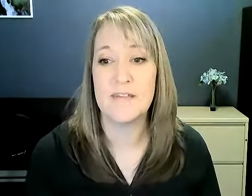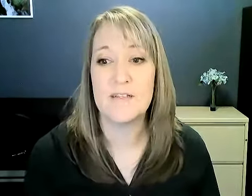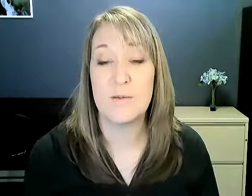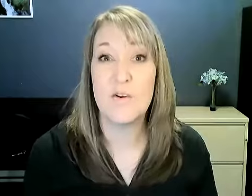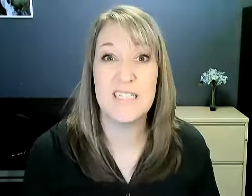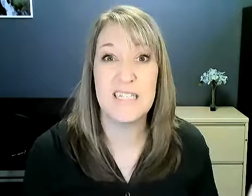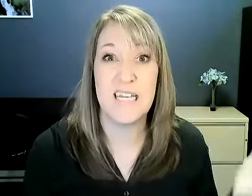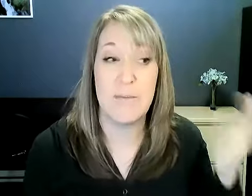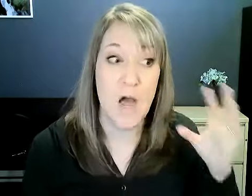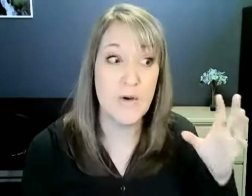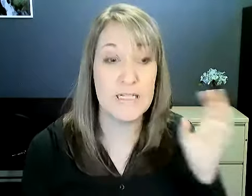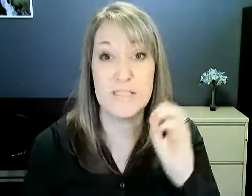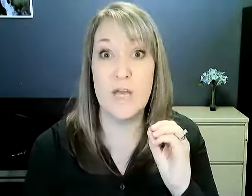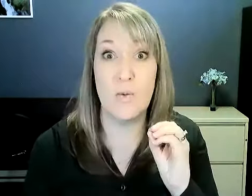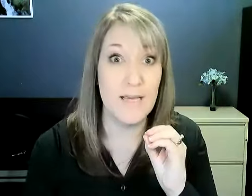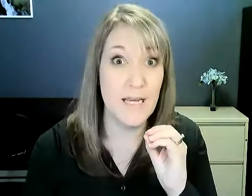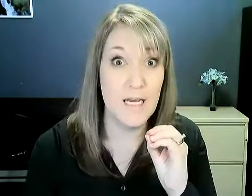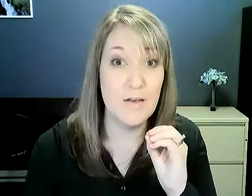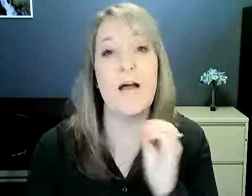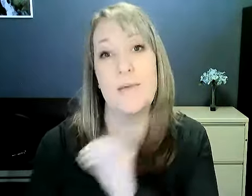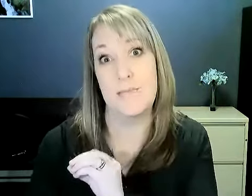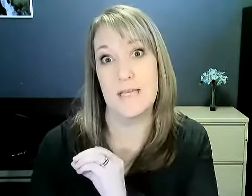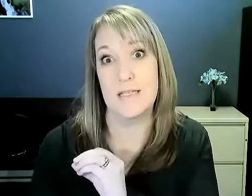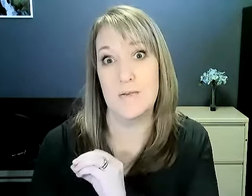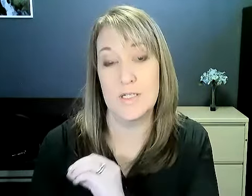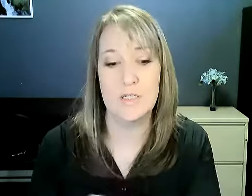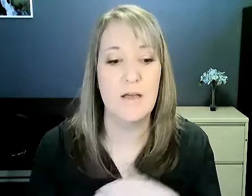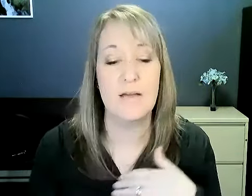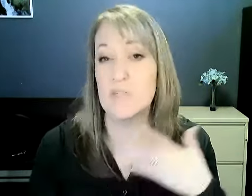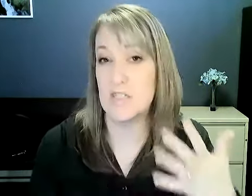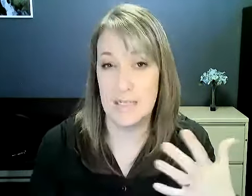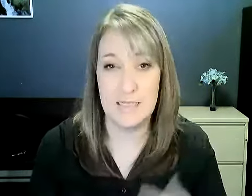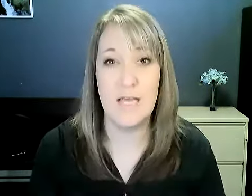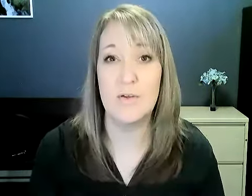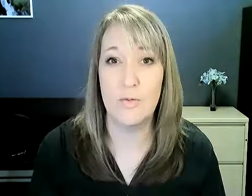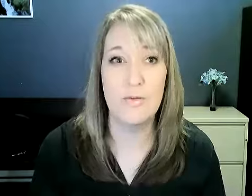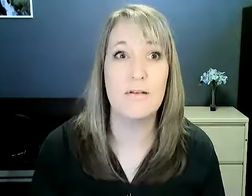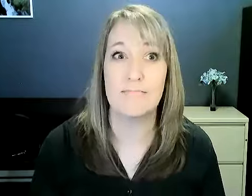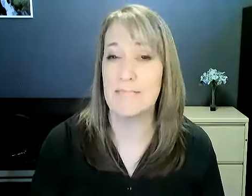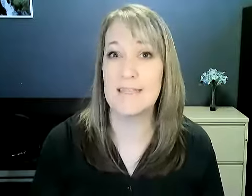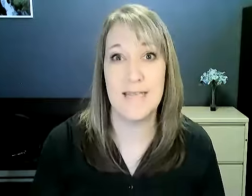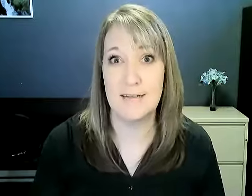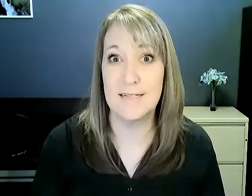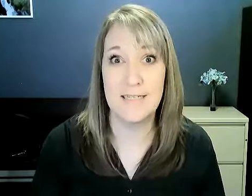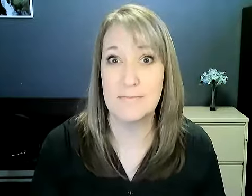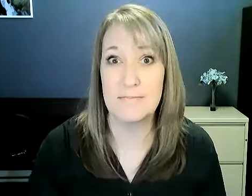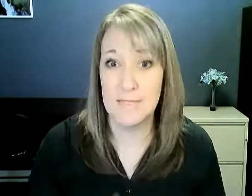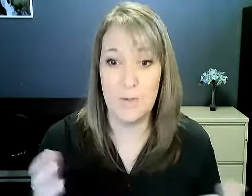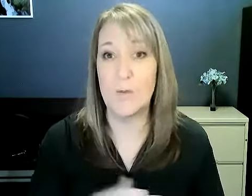So I'm hungry, and so what am I gonna do? I'm gonna make a sandwich. I'm just gonna tell you exactly, what I'm